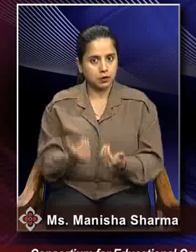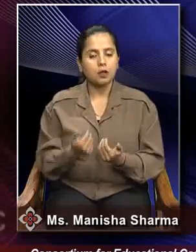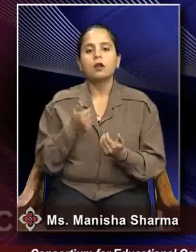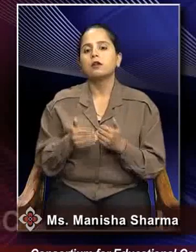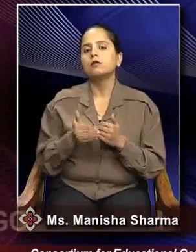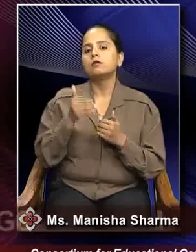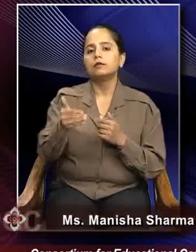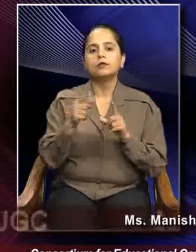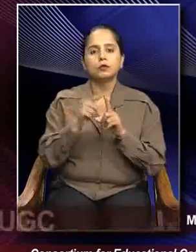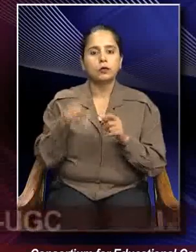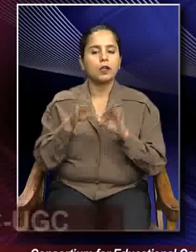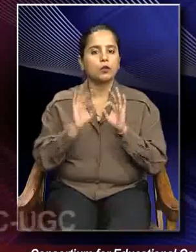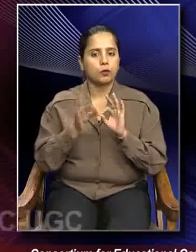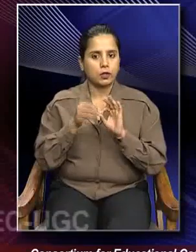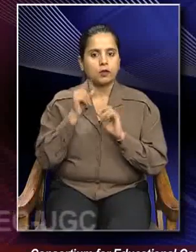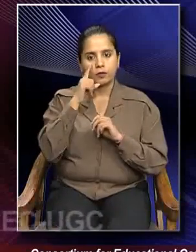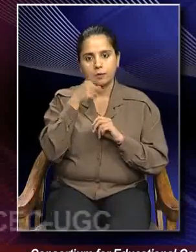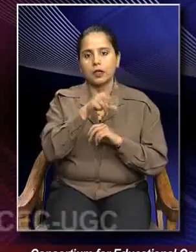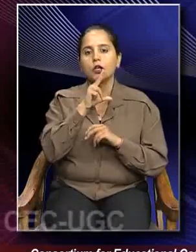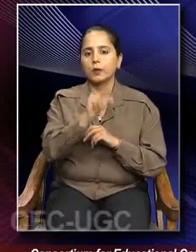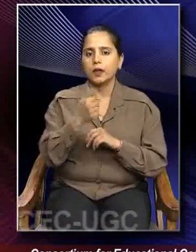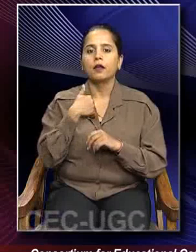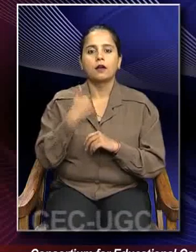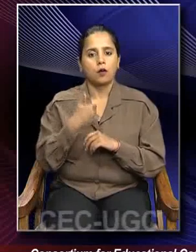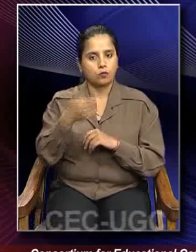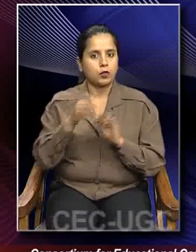going to interpret my lecture in sign language.